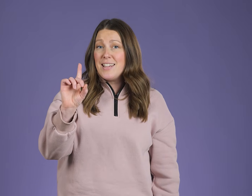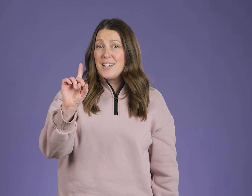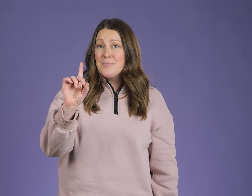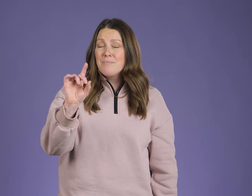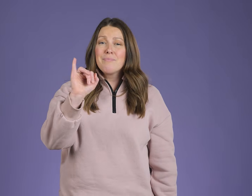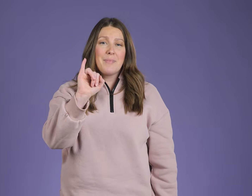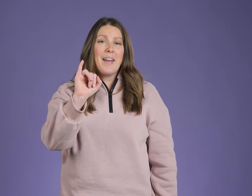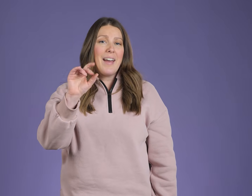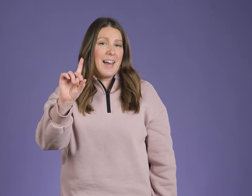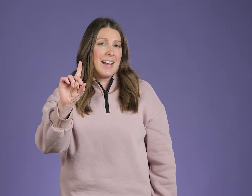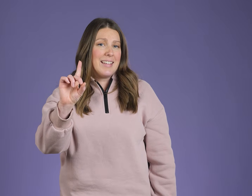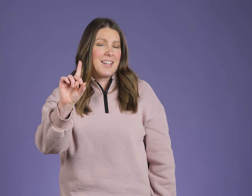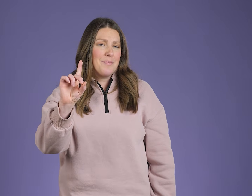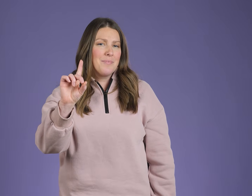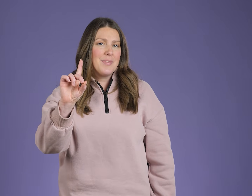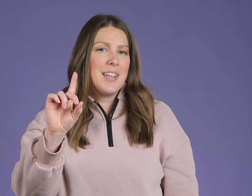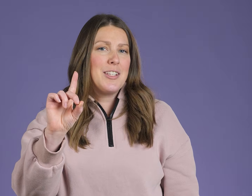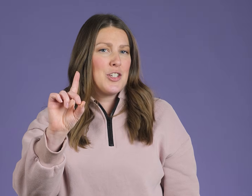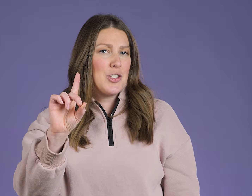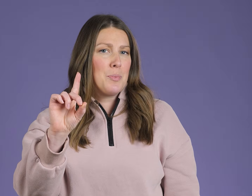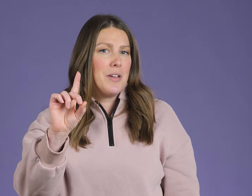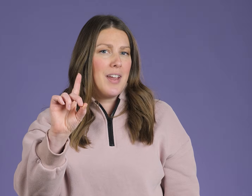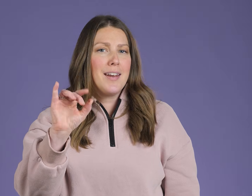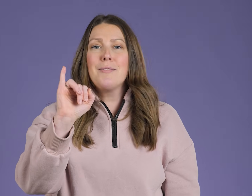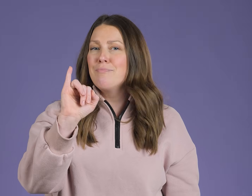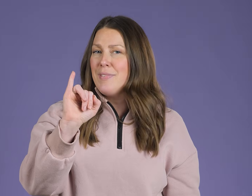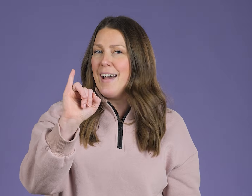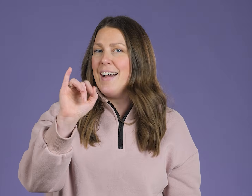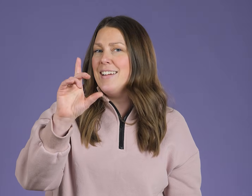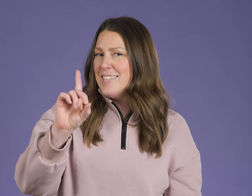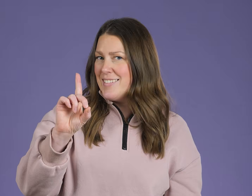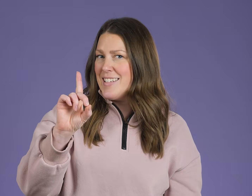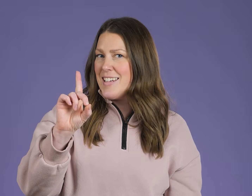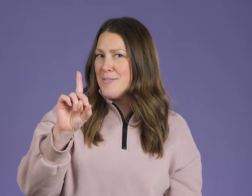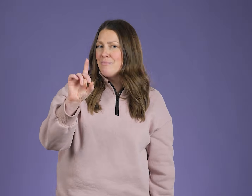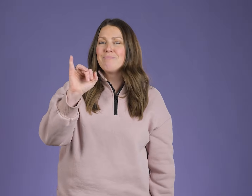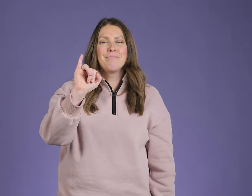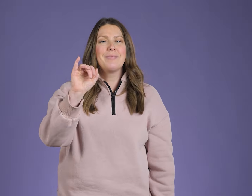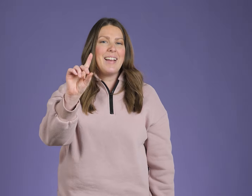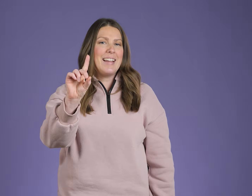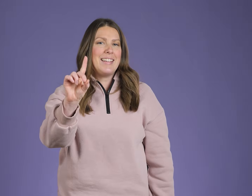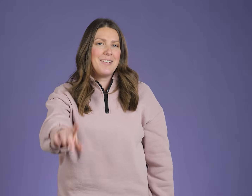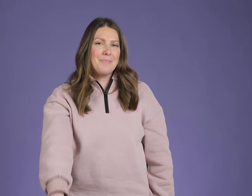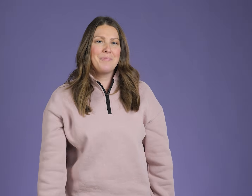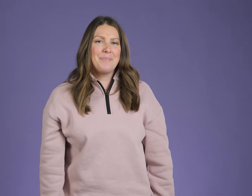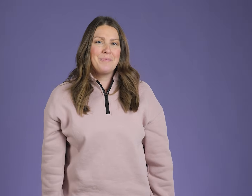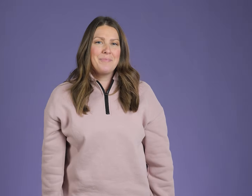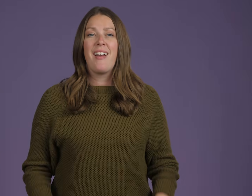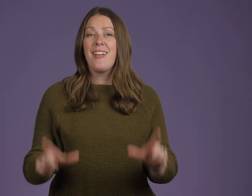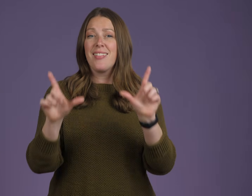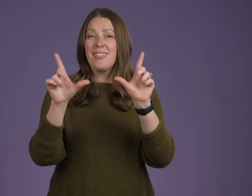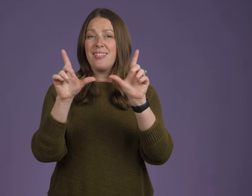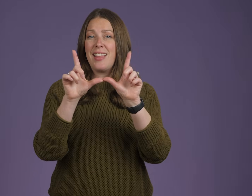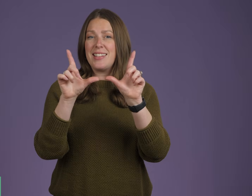ID. ID. It's just abbreviated ID. ID.